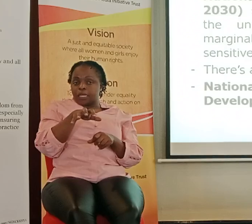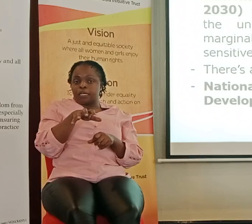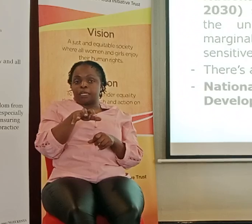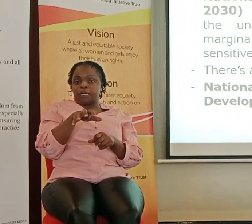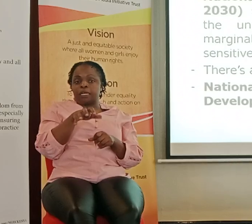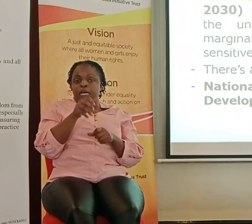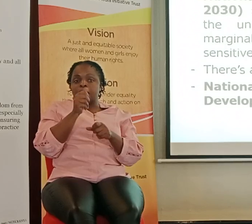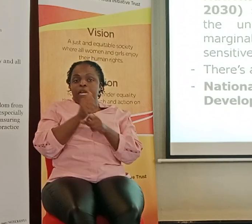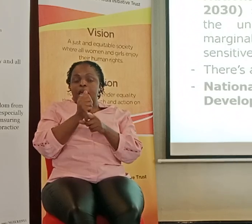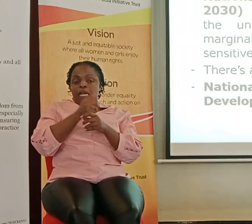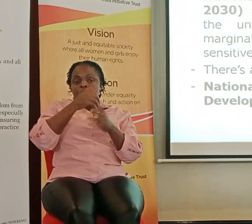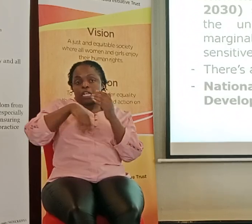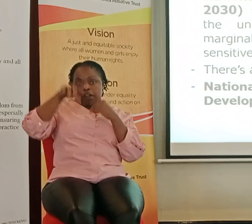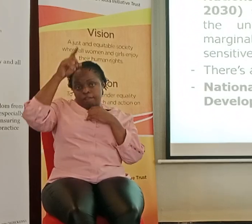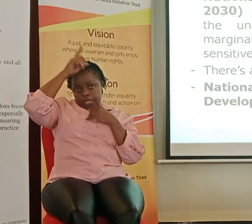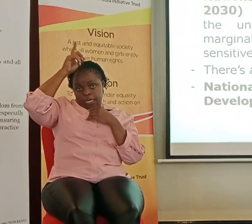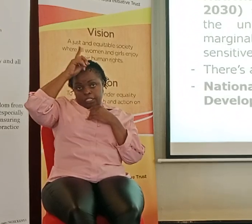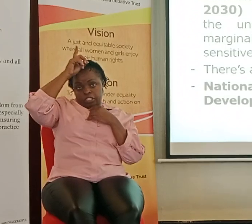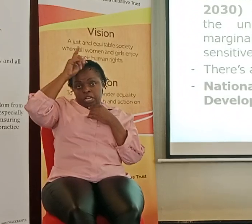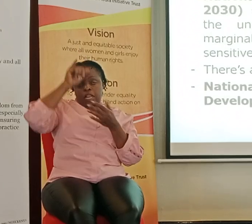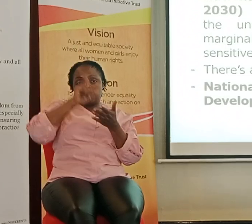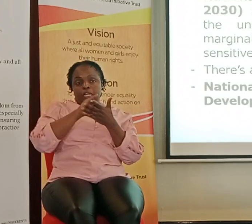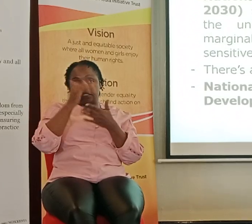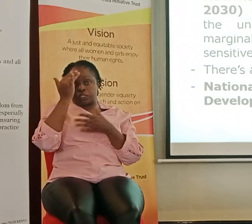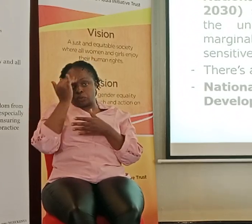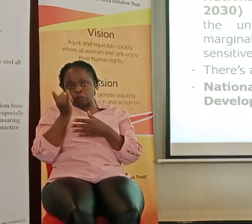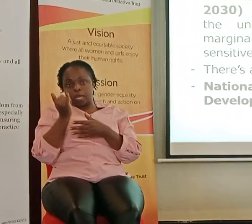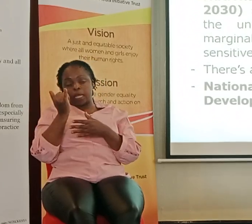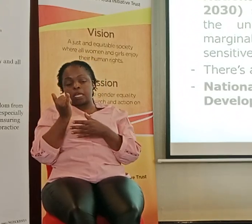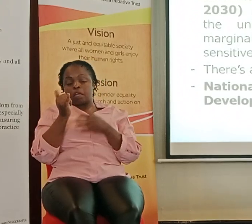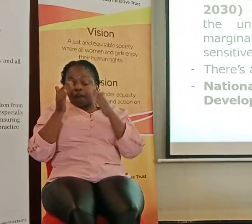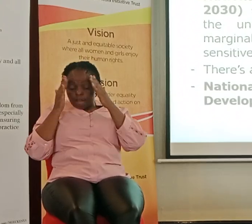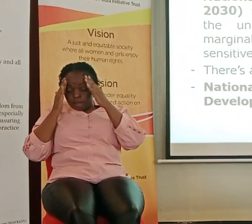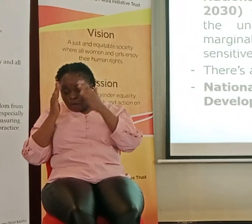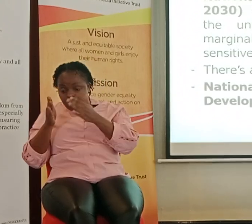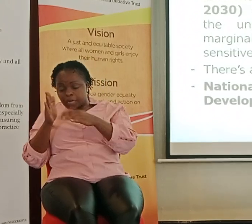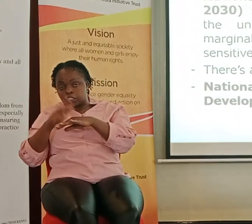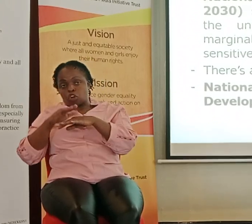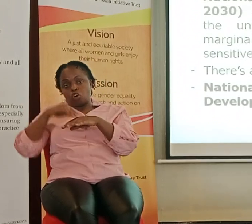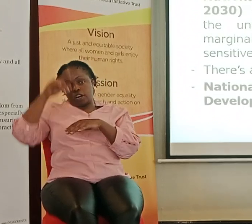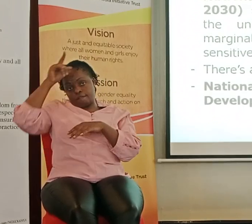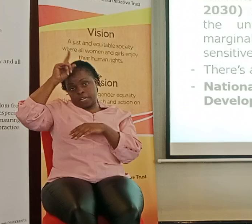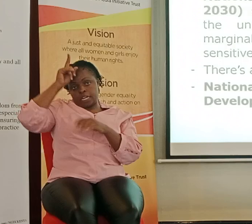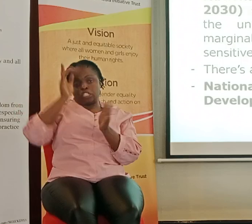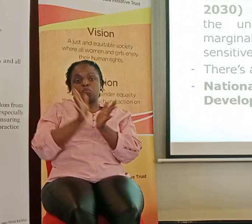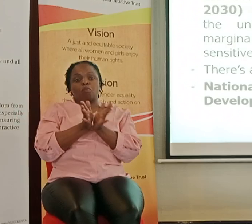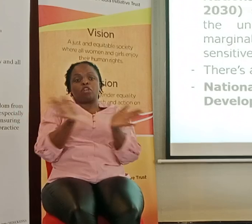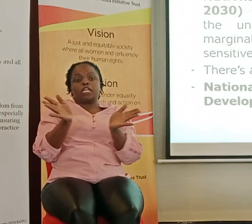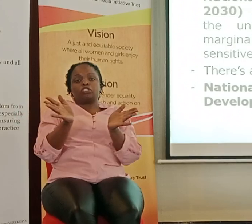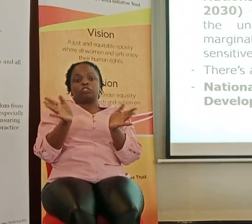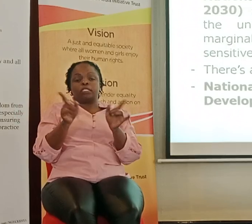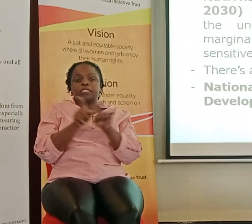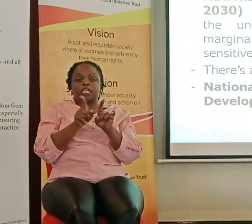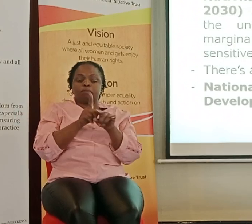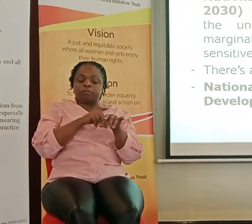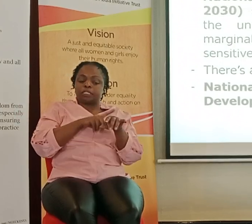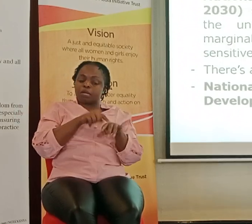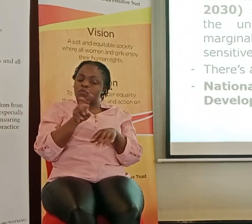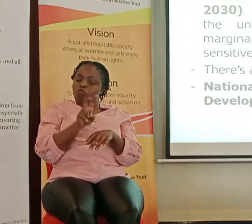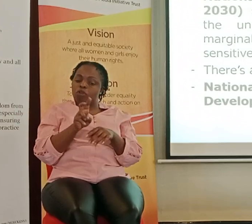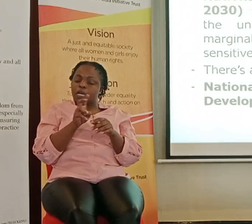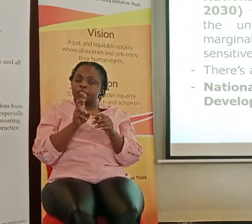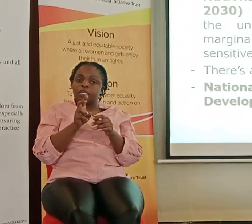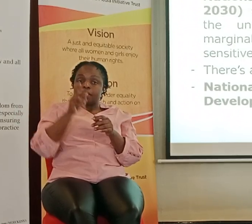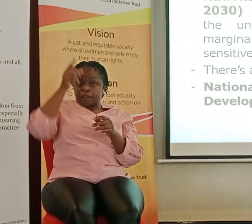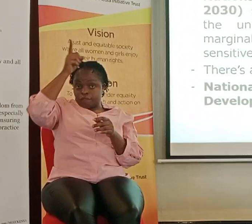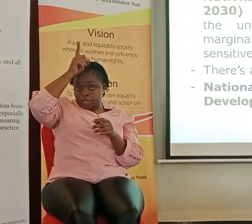in the rural areas. That's why the focus on rural populations. But even as we look at rural,